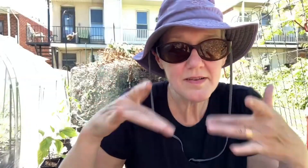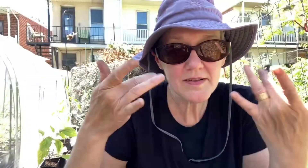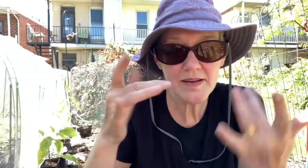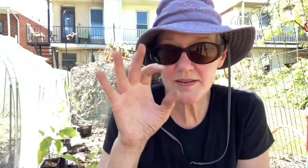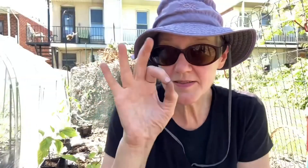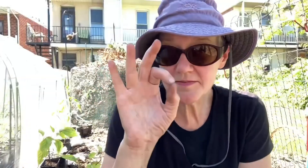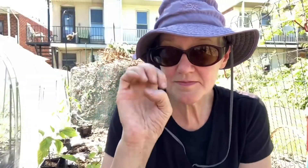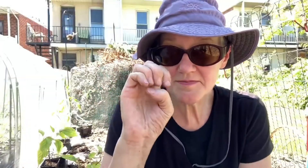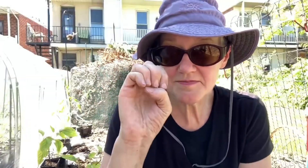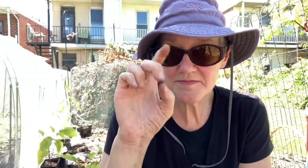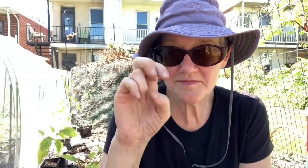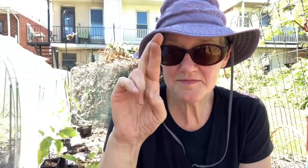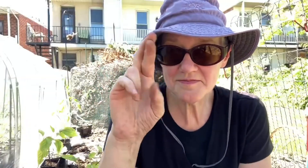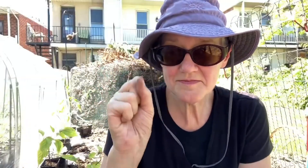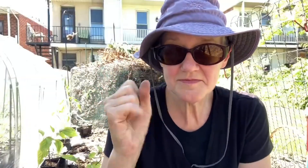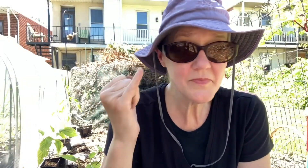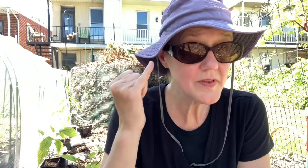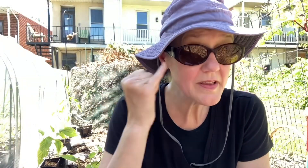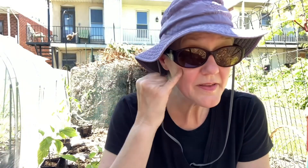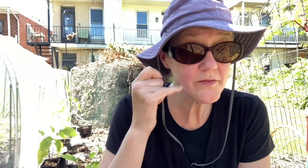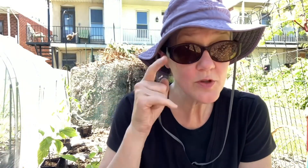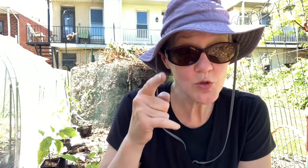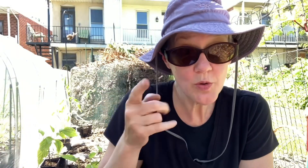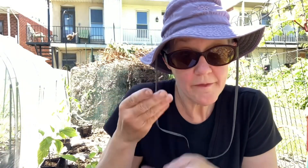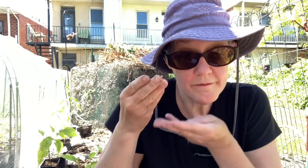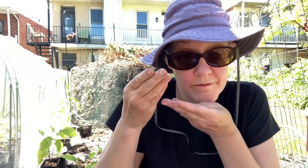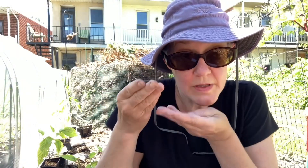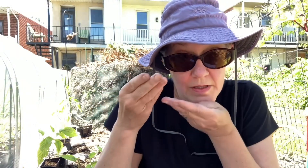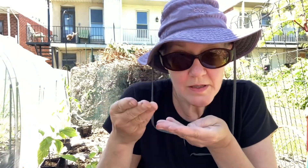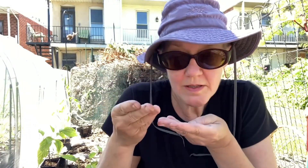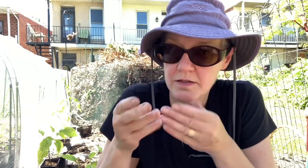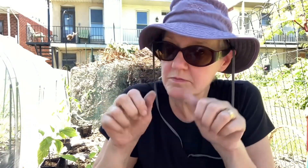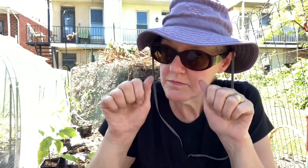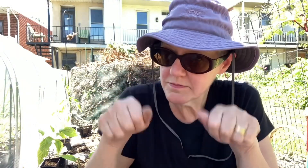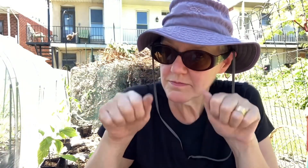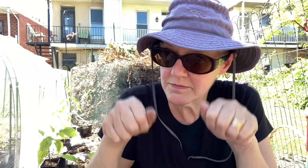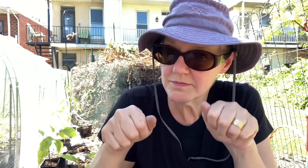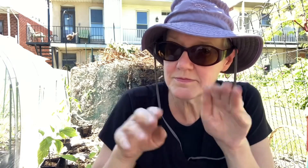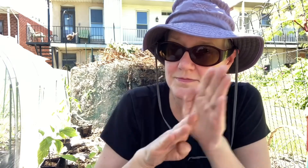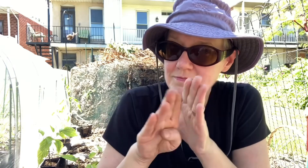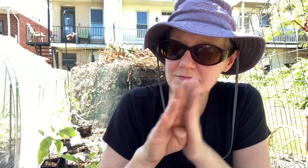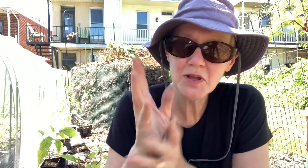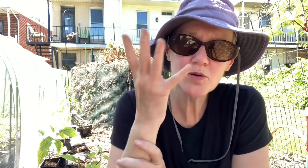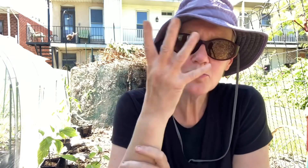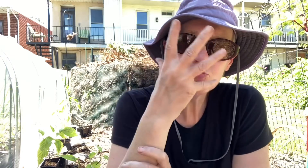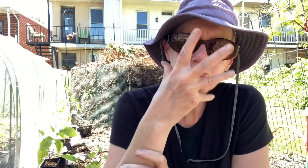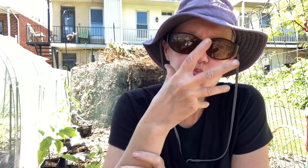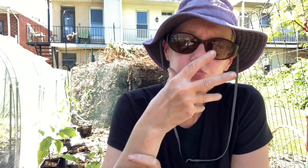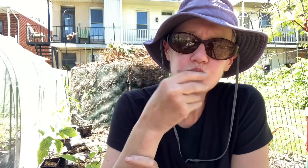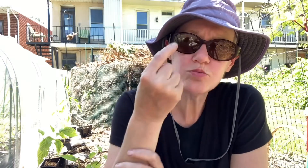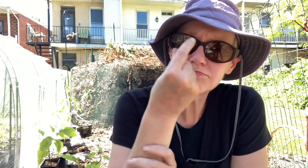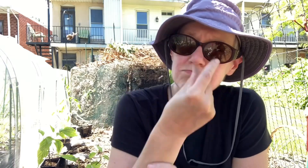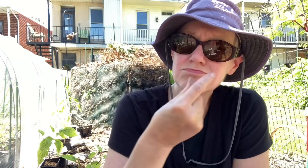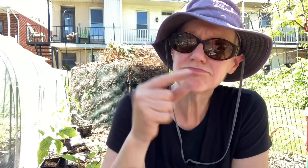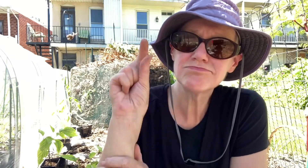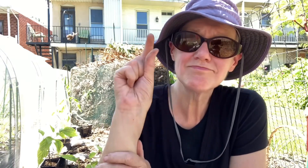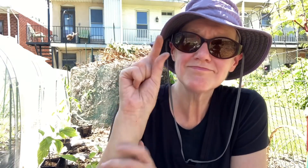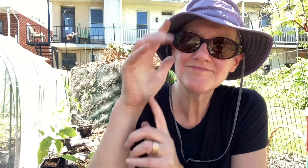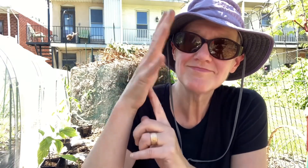Peppers are light feeders. If you feed your peppers often, it's possible to develop